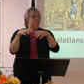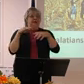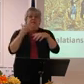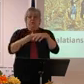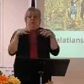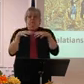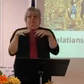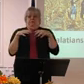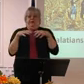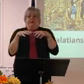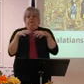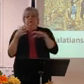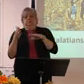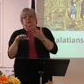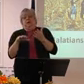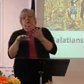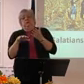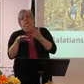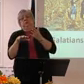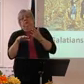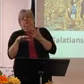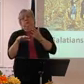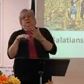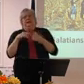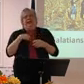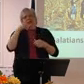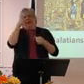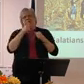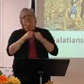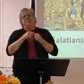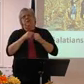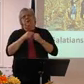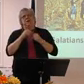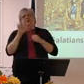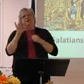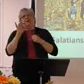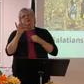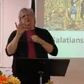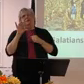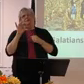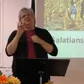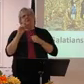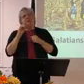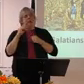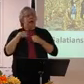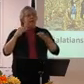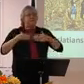And we would freeze to death. And I was just remembering, I'm so glad the,